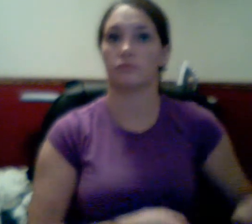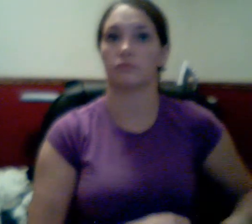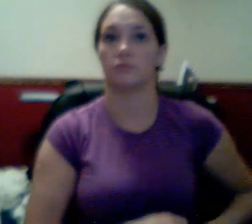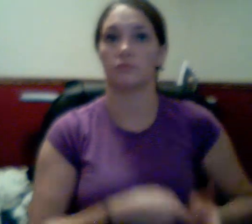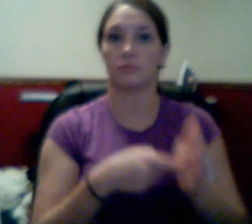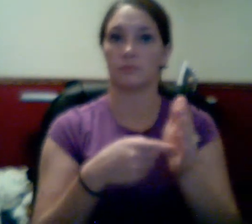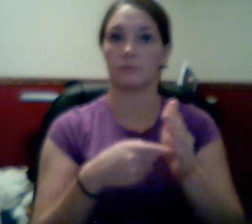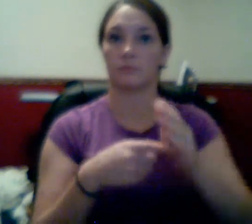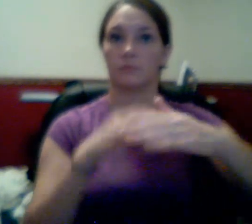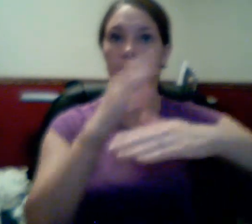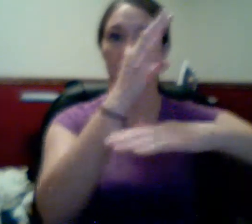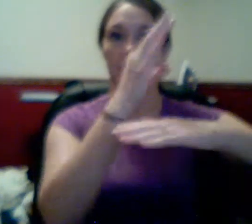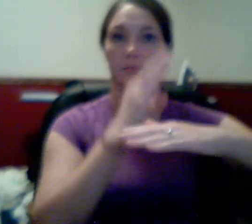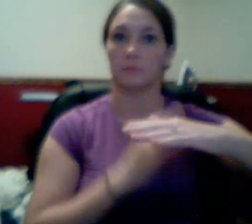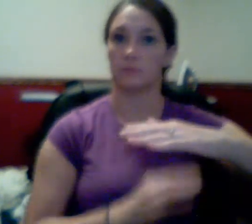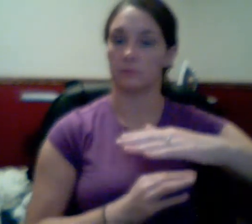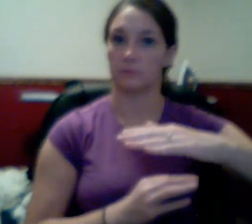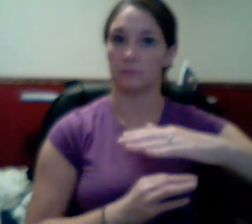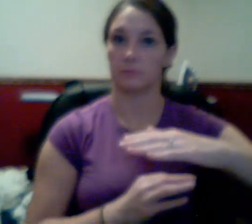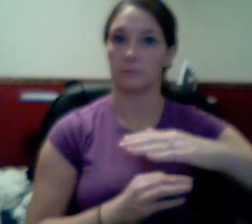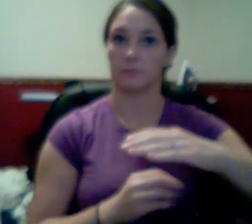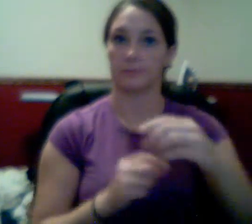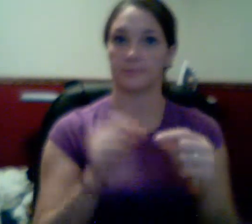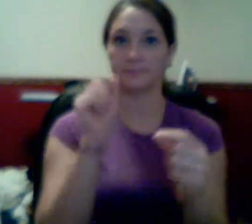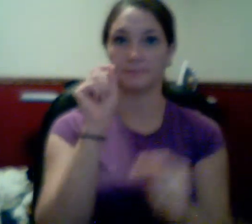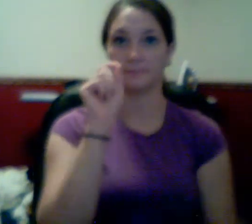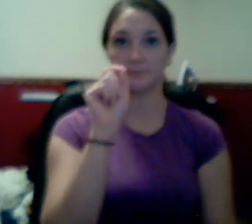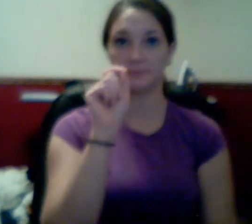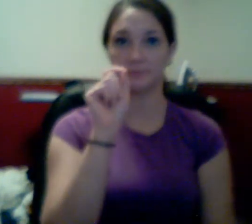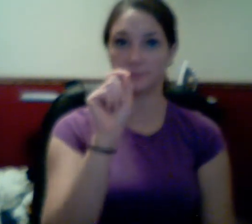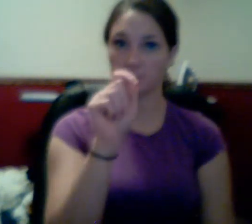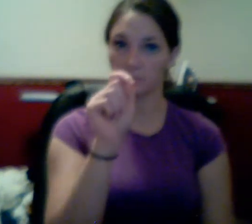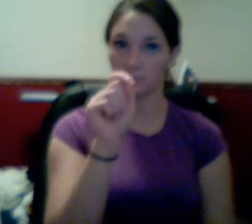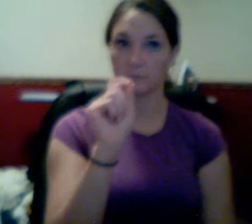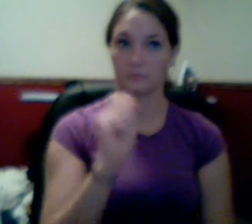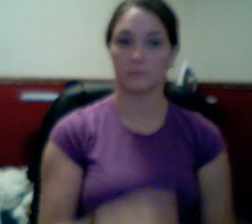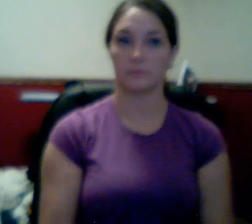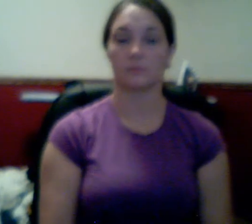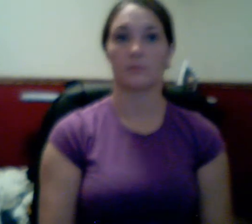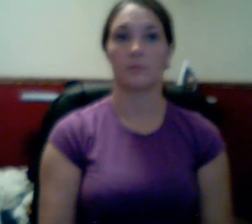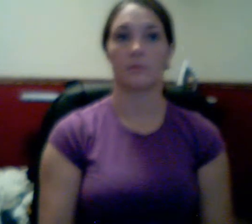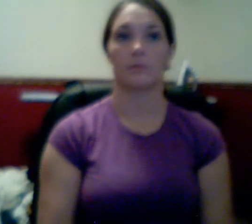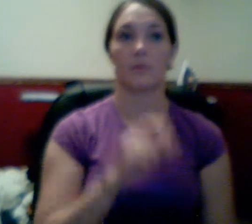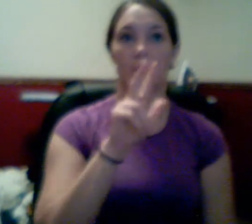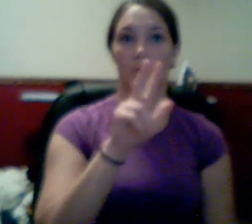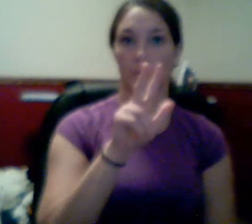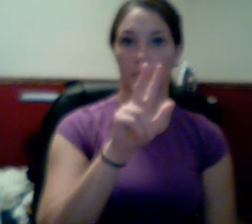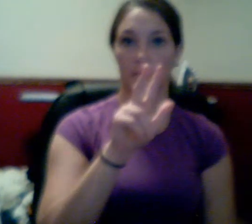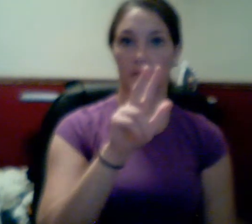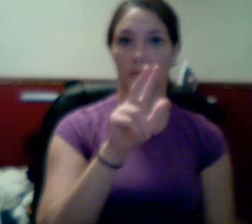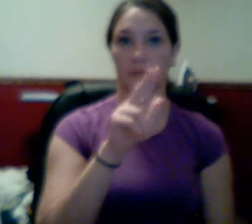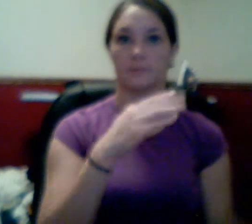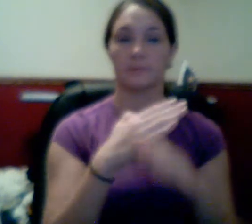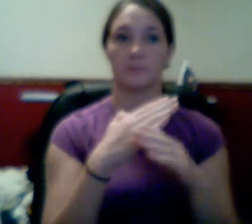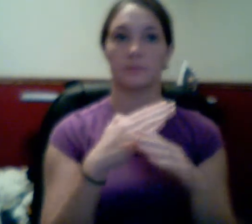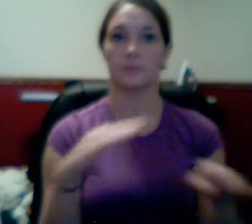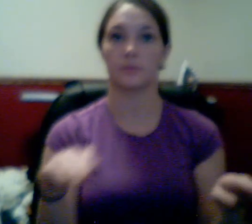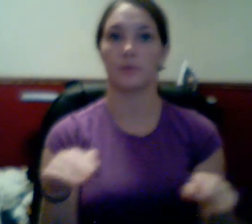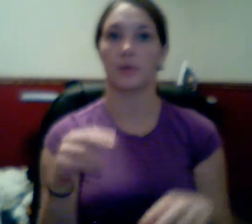fraction in decimal form? Well, you put the 3 out there and the 2's in here. Well, 3 doesn't fit into